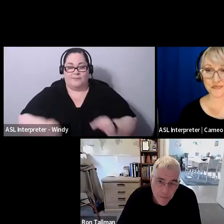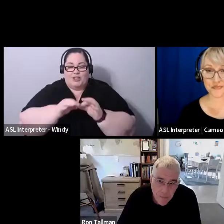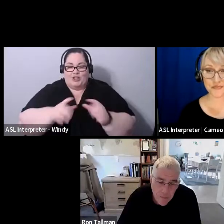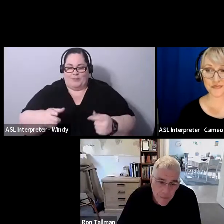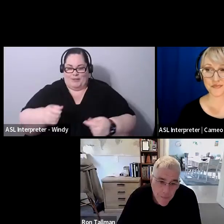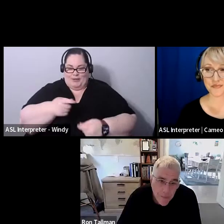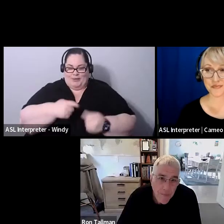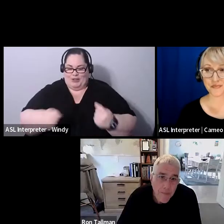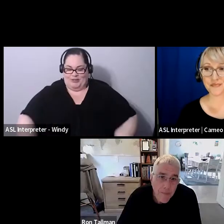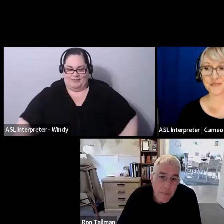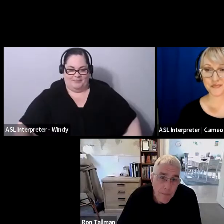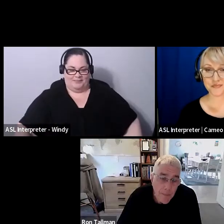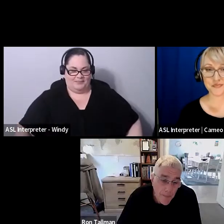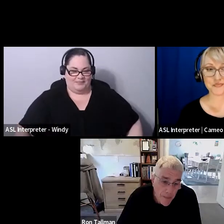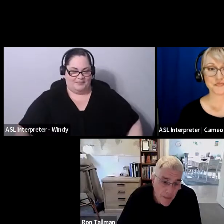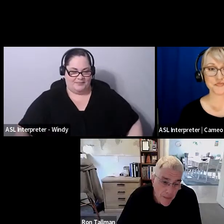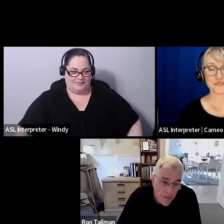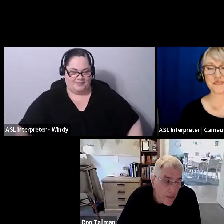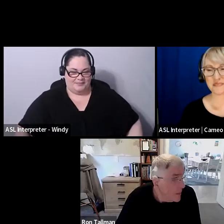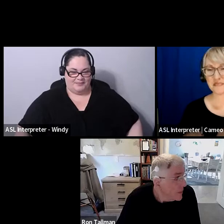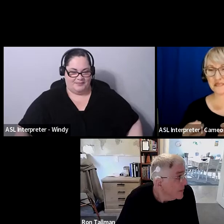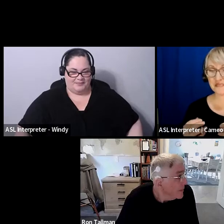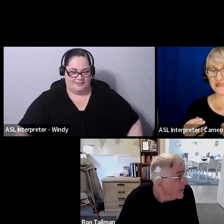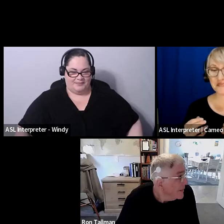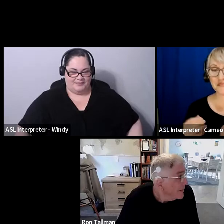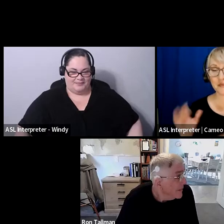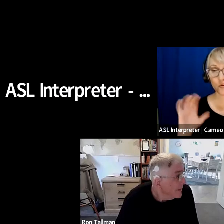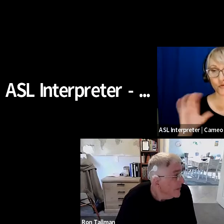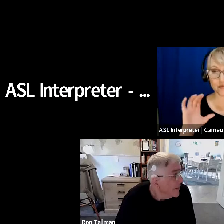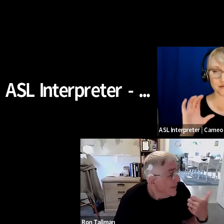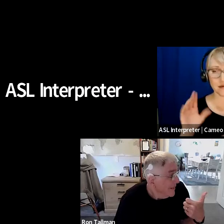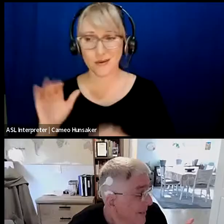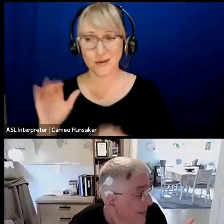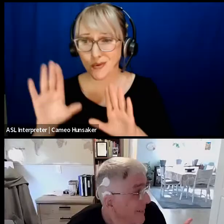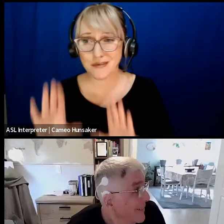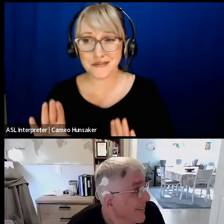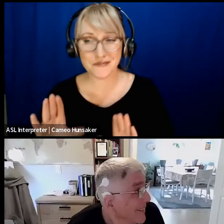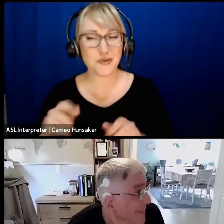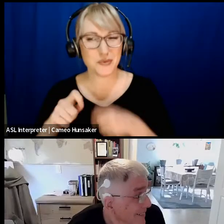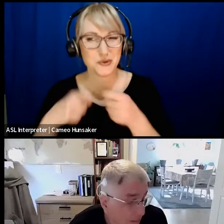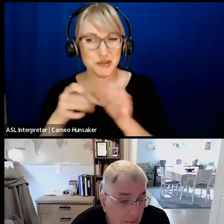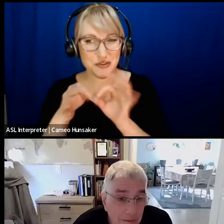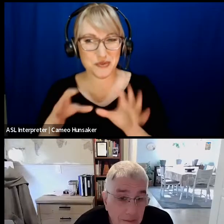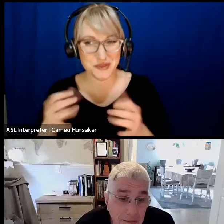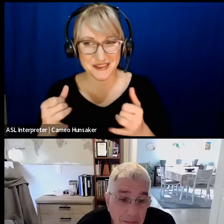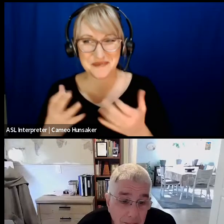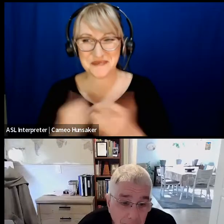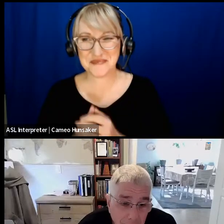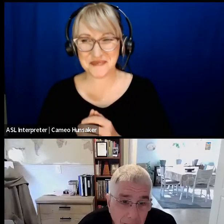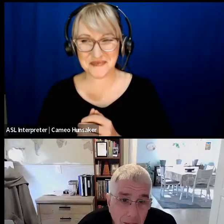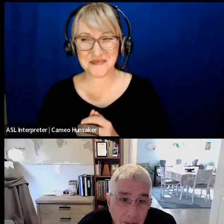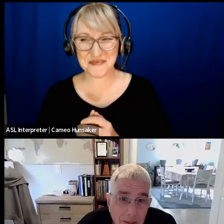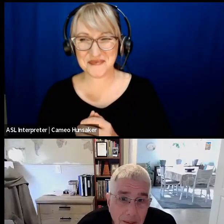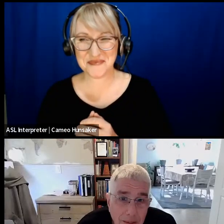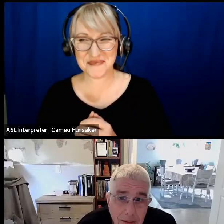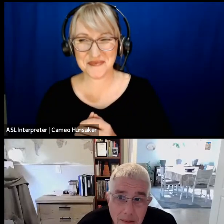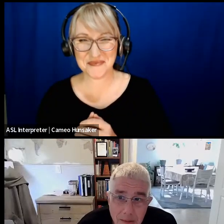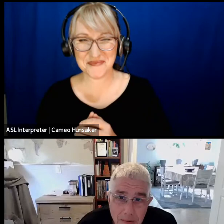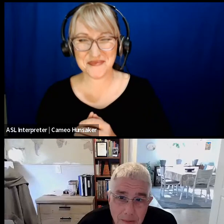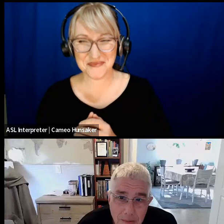That's wonderful. And I know we're going to be switching interpreters. Wait. All